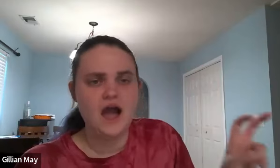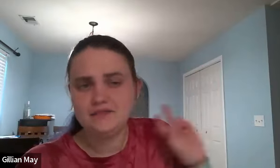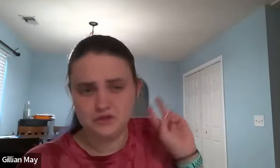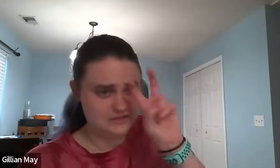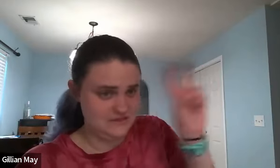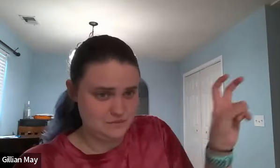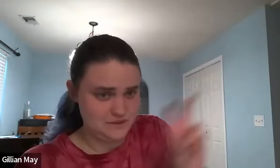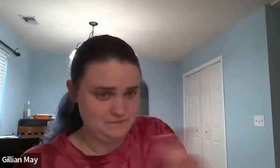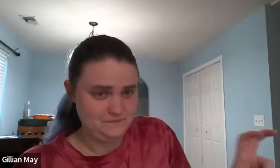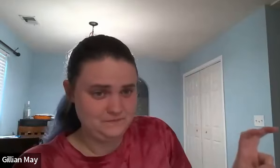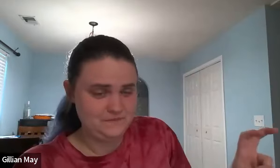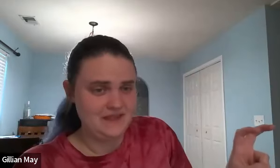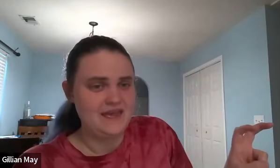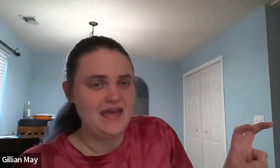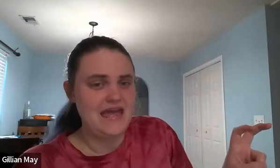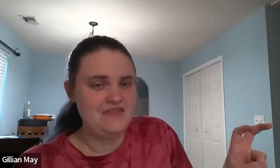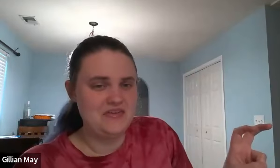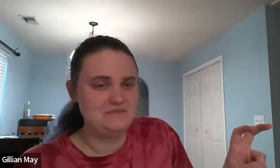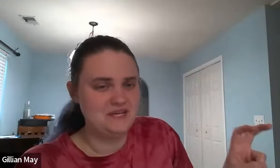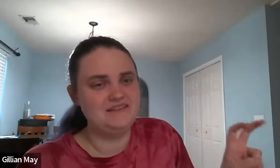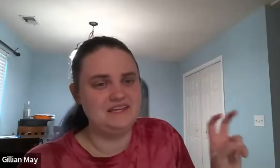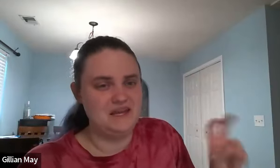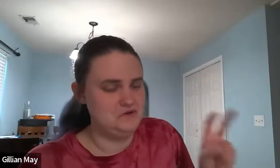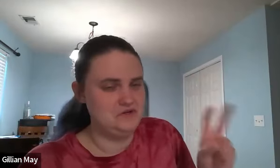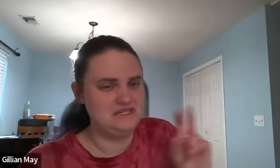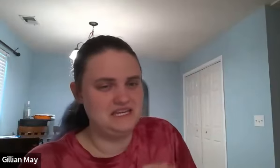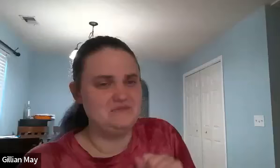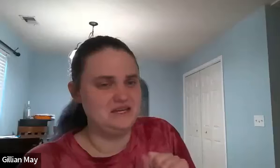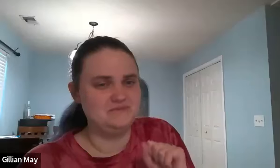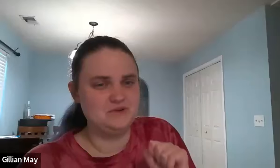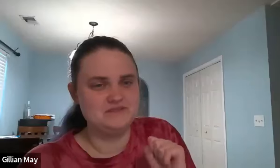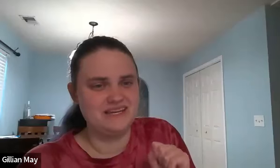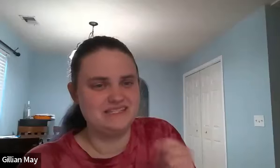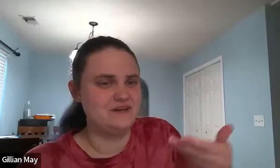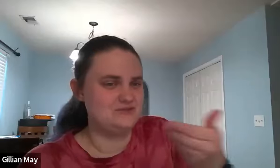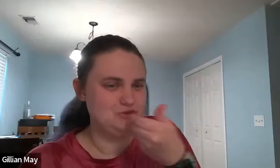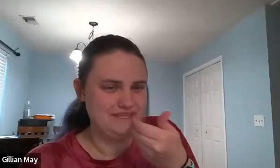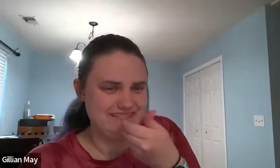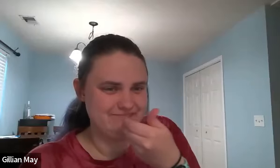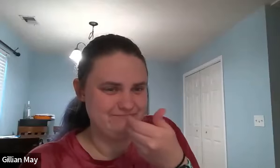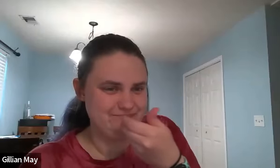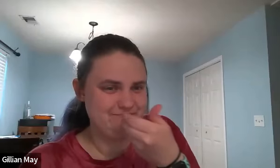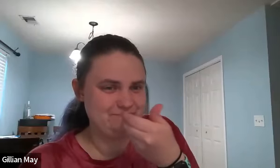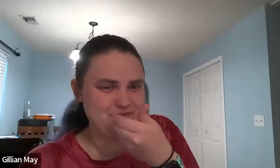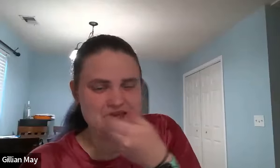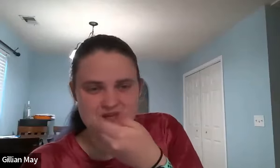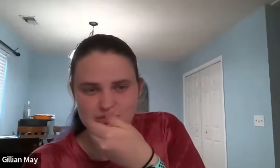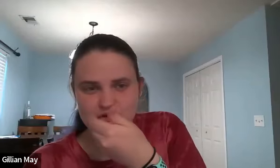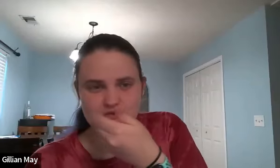I learned this one and then immediately never used it again because most of my kids at my school do pizza. It's one of those